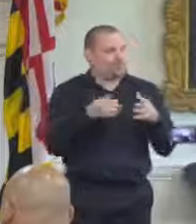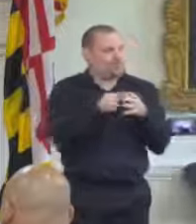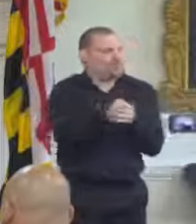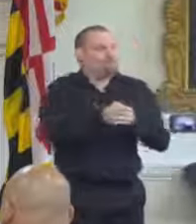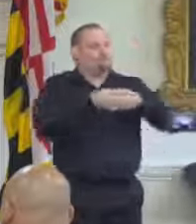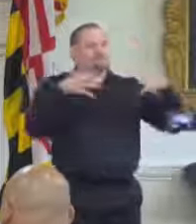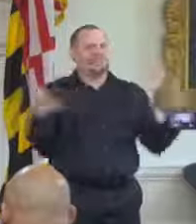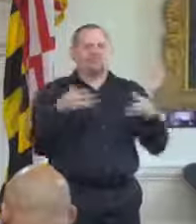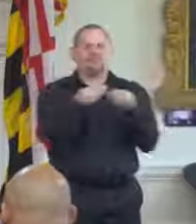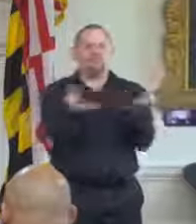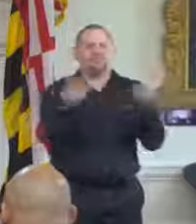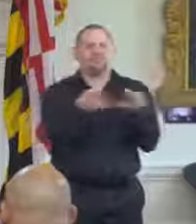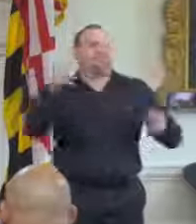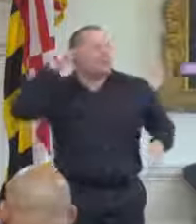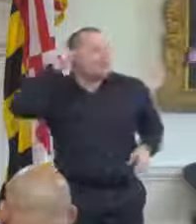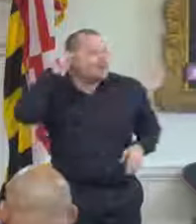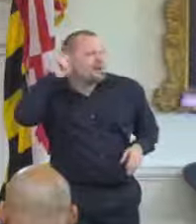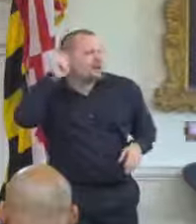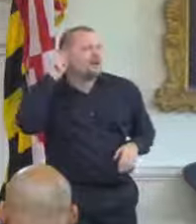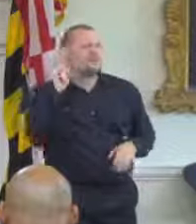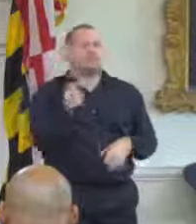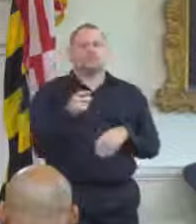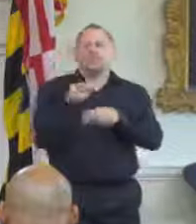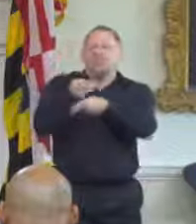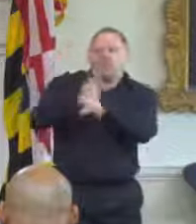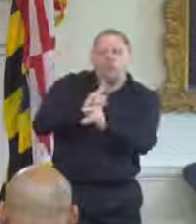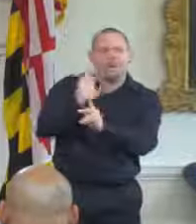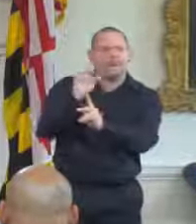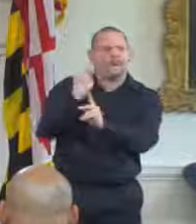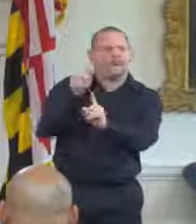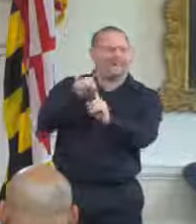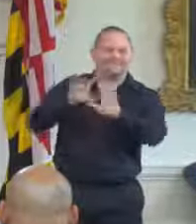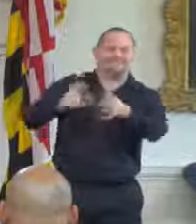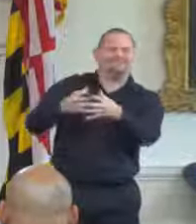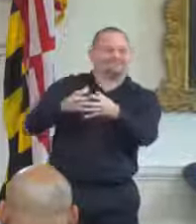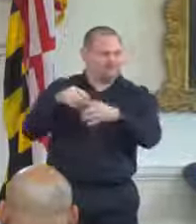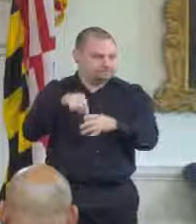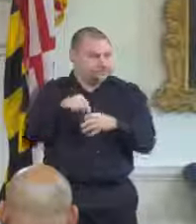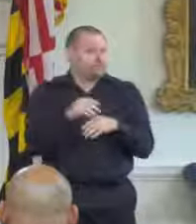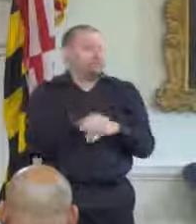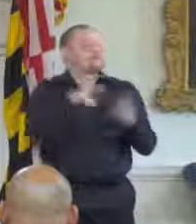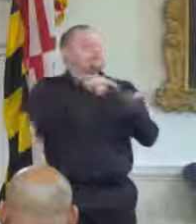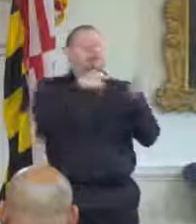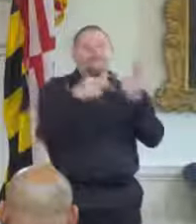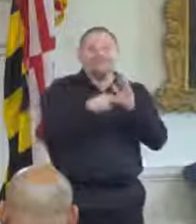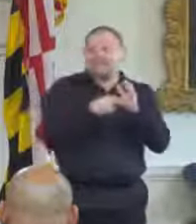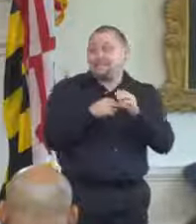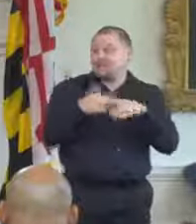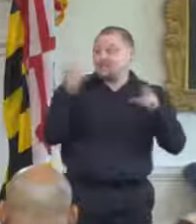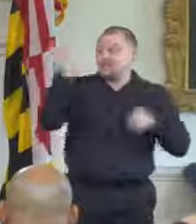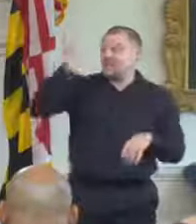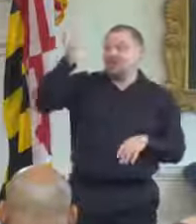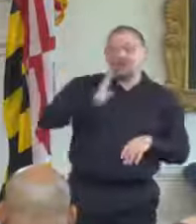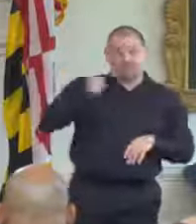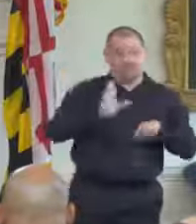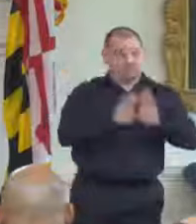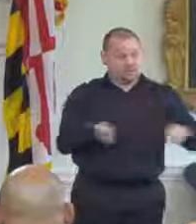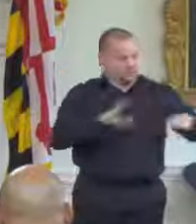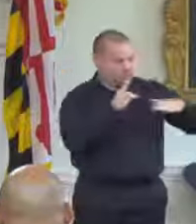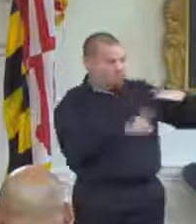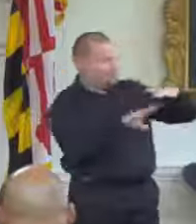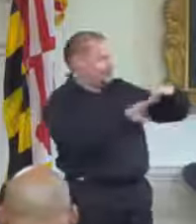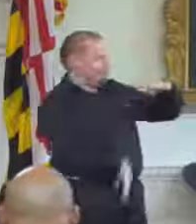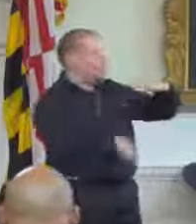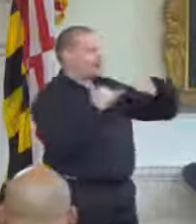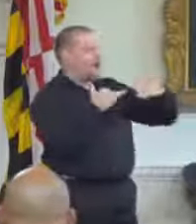Hearing Aid Loan Bank to include all children under the age of 18.